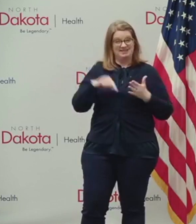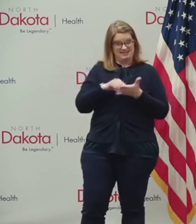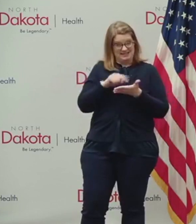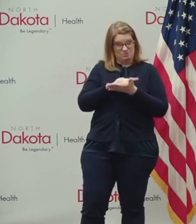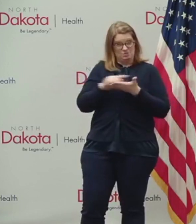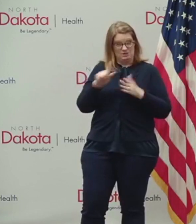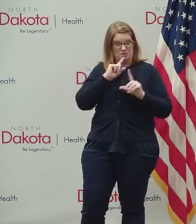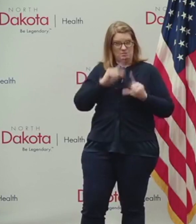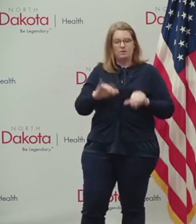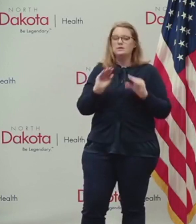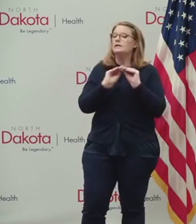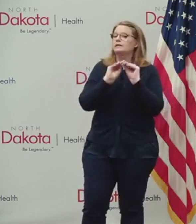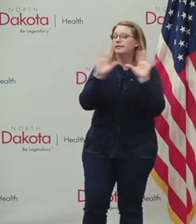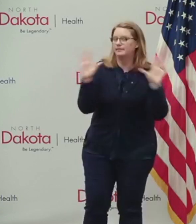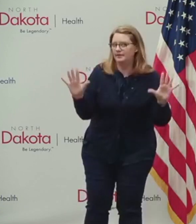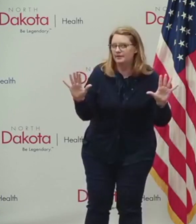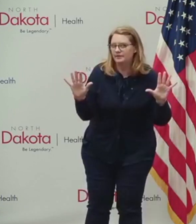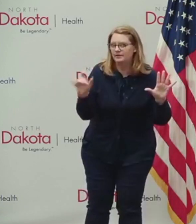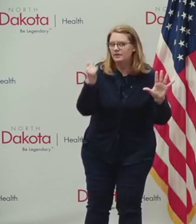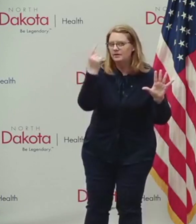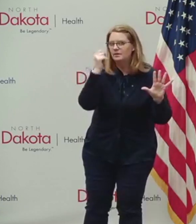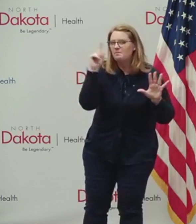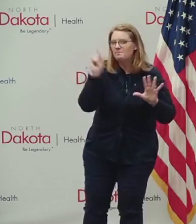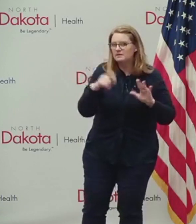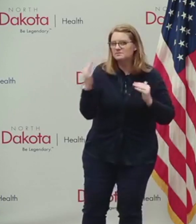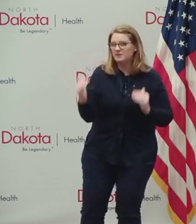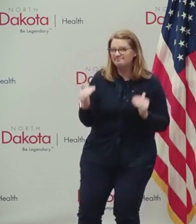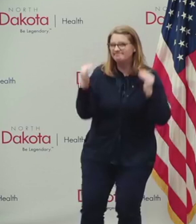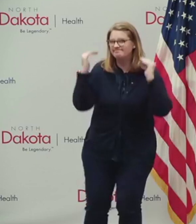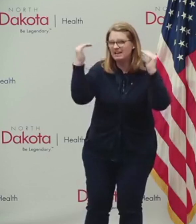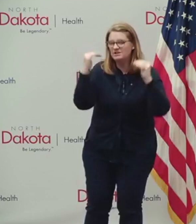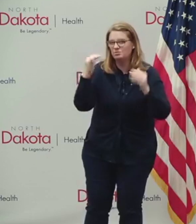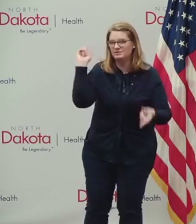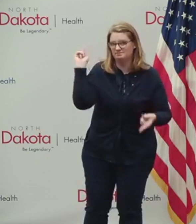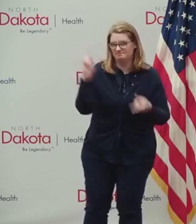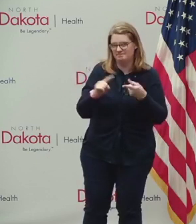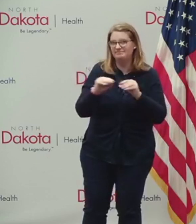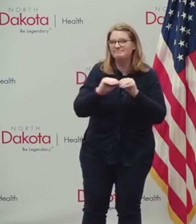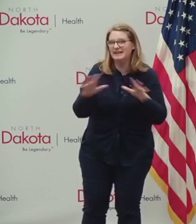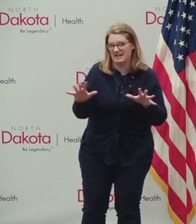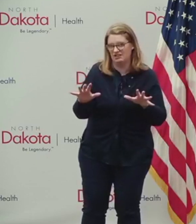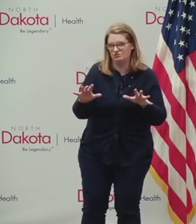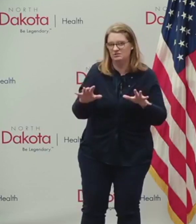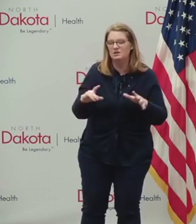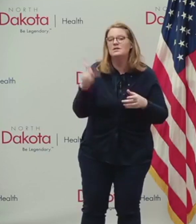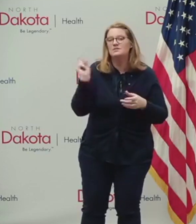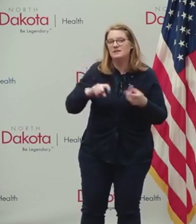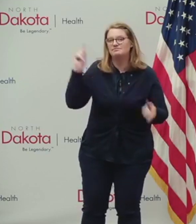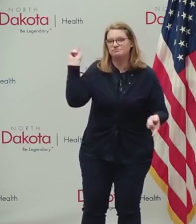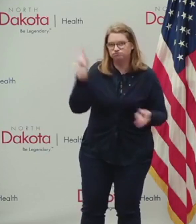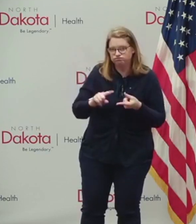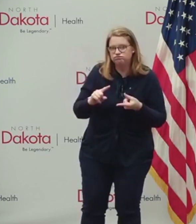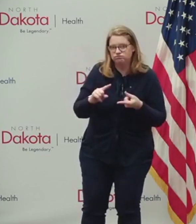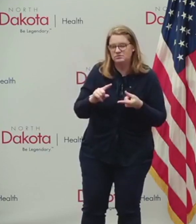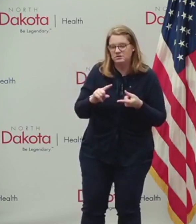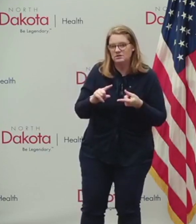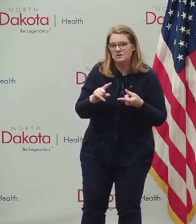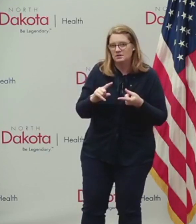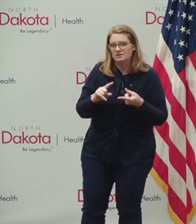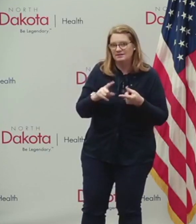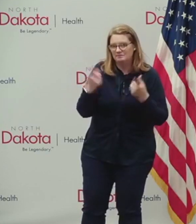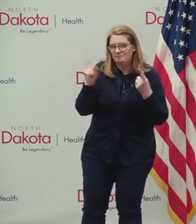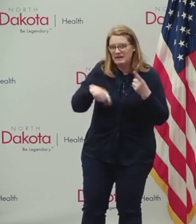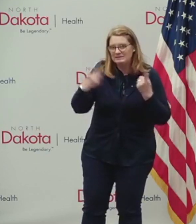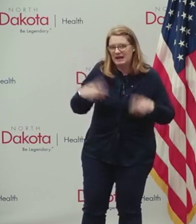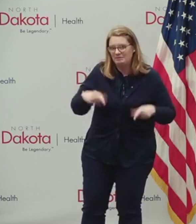that there must be increased mitigation in North Dakota. We're seeing that at the community level, which is fantastic. They